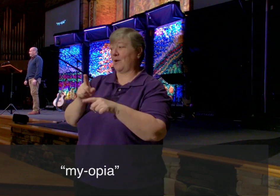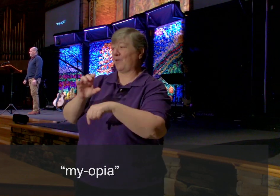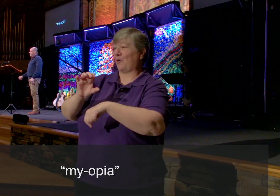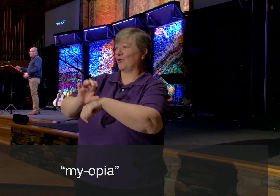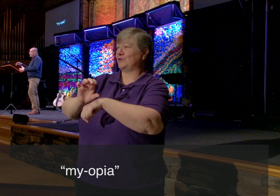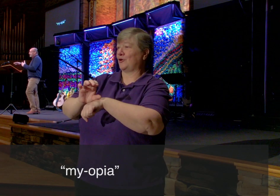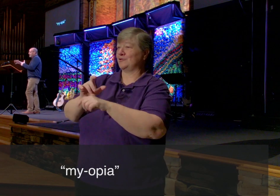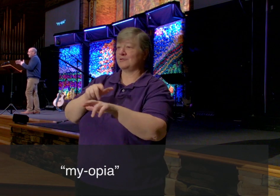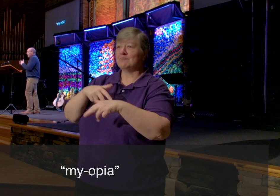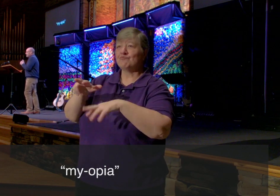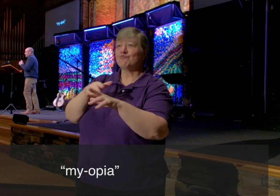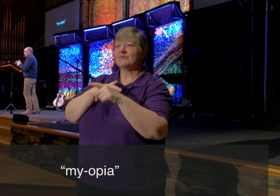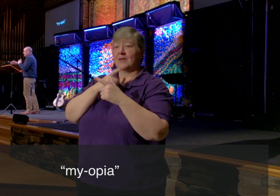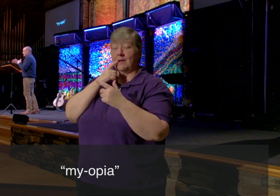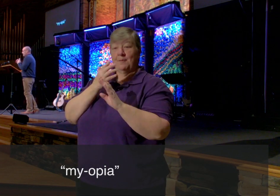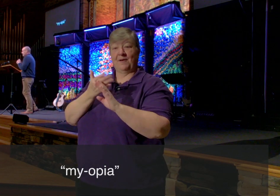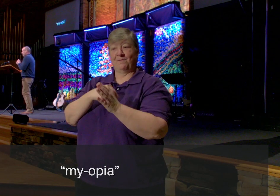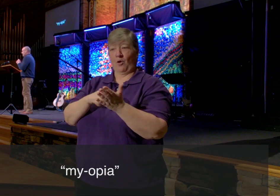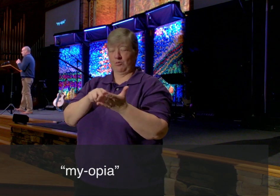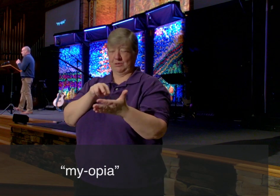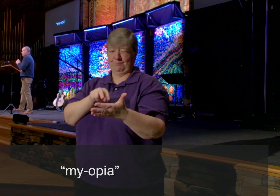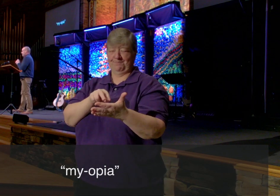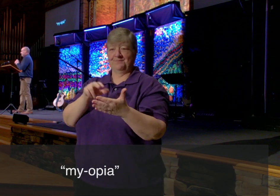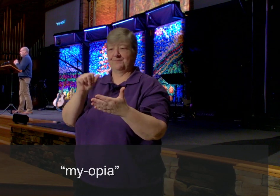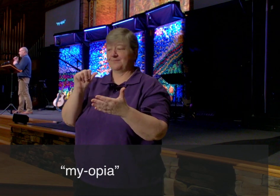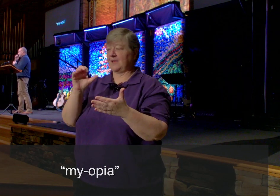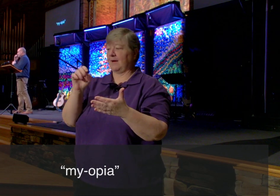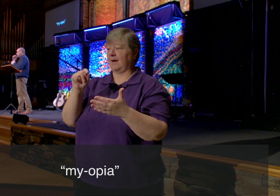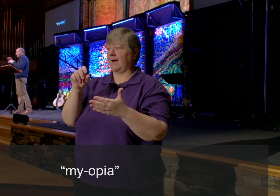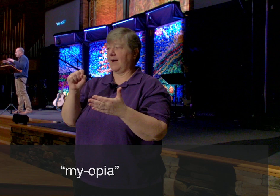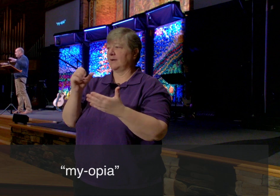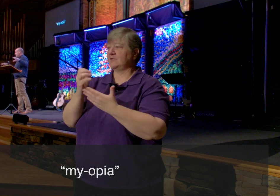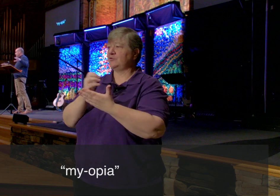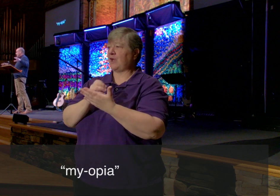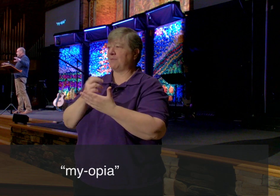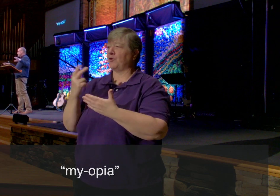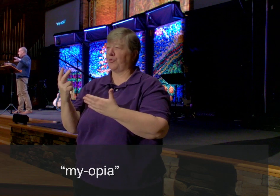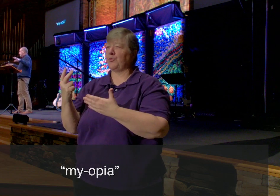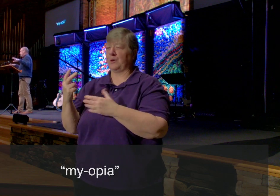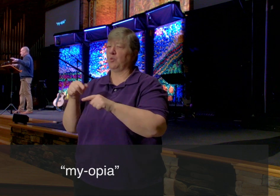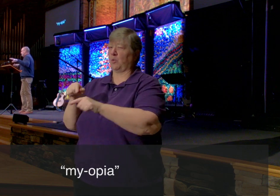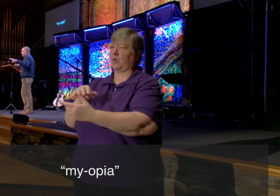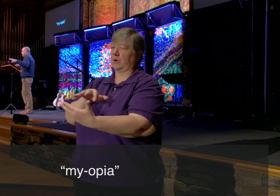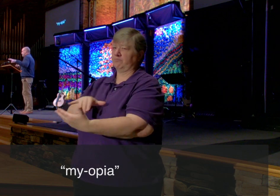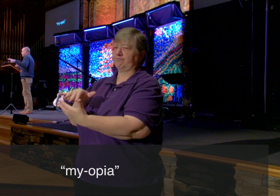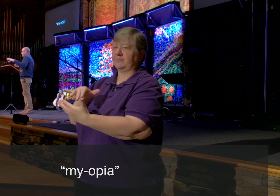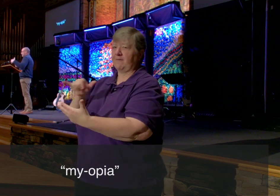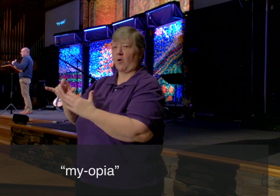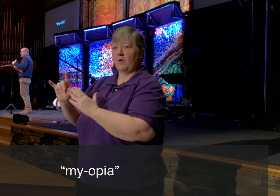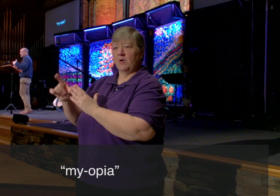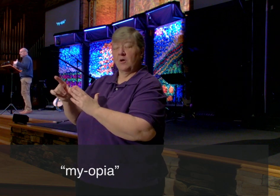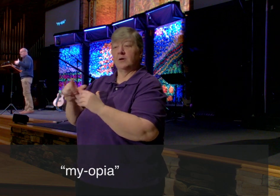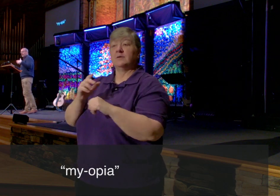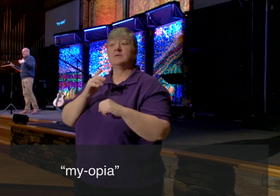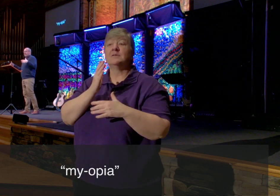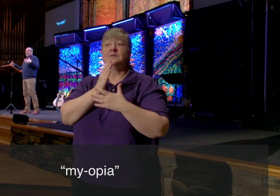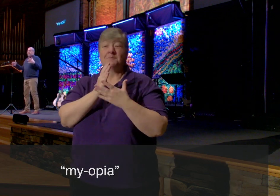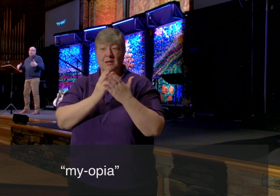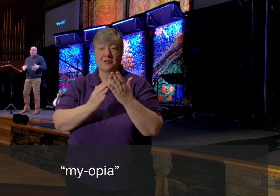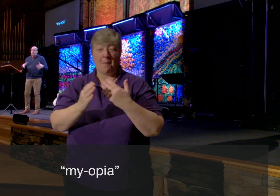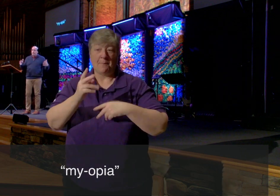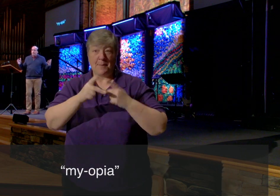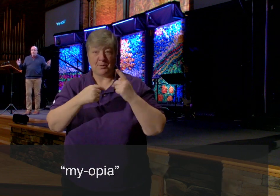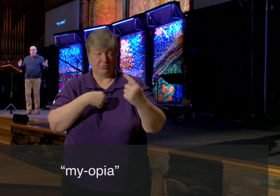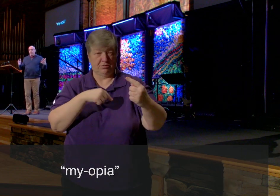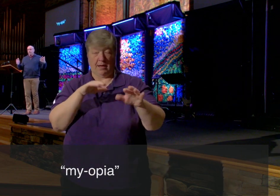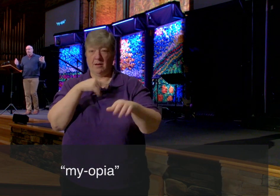To church one day. Before we get into Acts chapter 3, we're going to hang out there for a little bit. Let me just ask you this. You know, sometimes people will say to